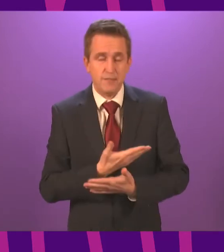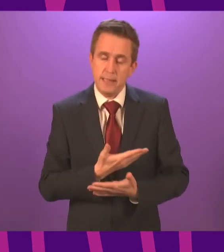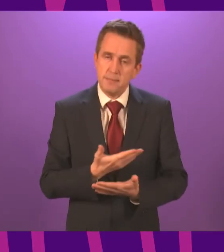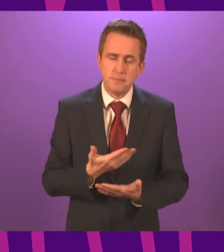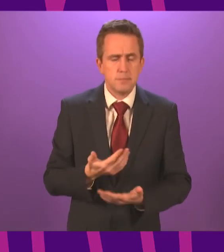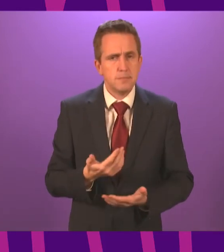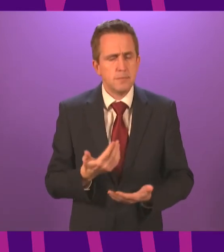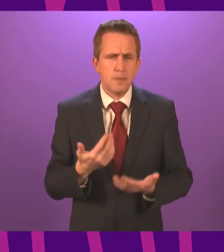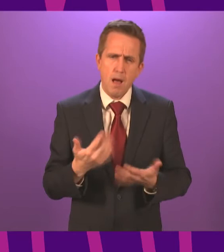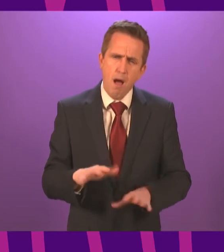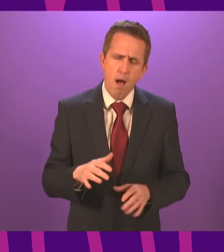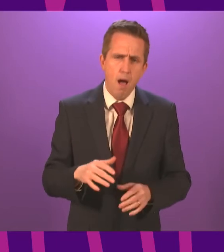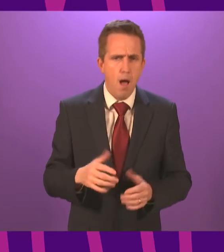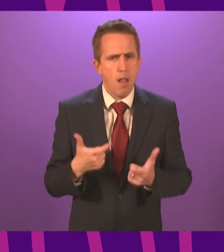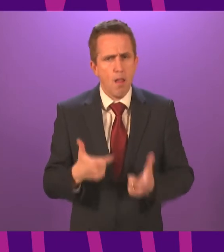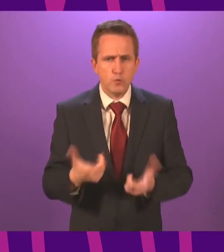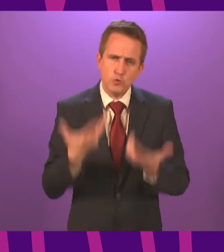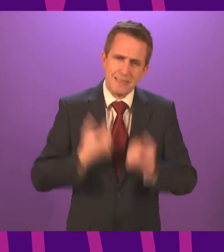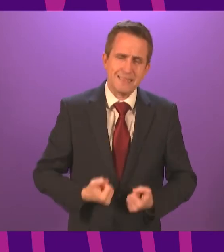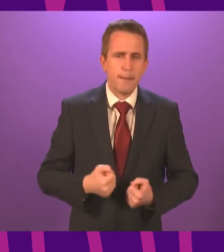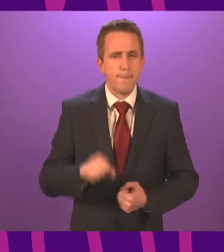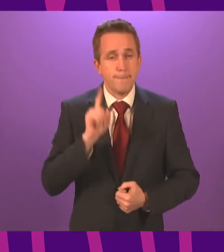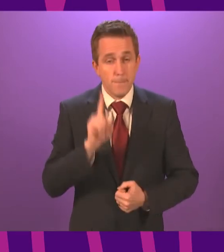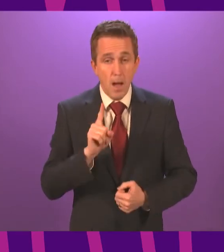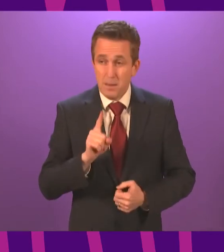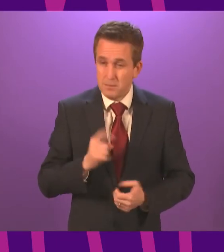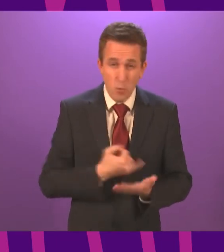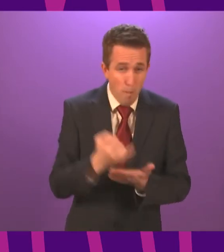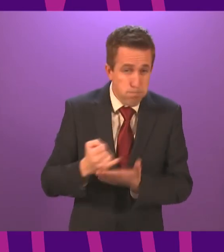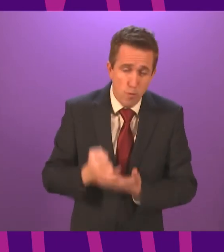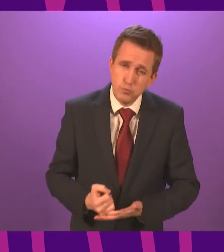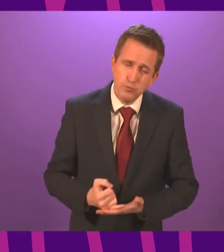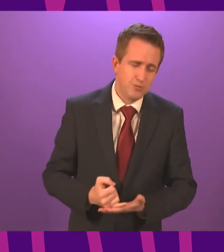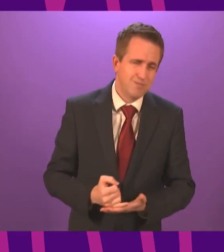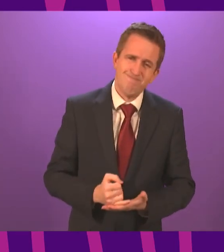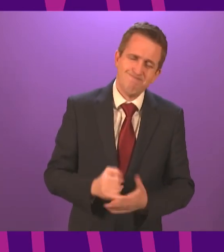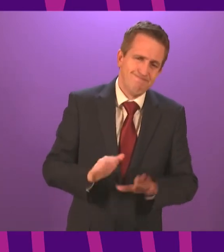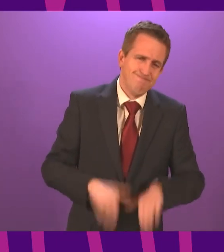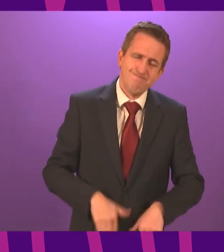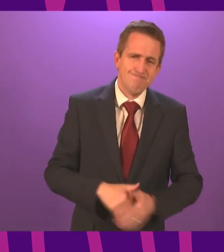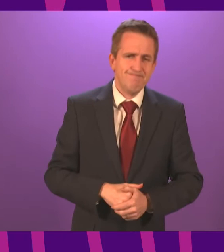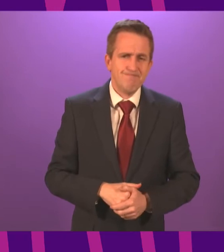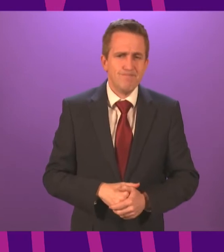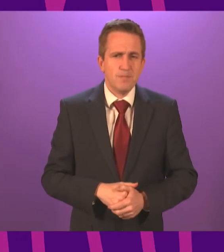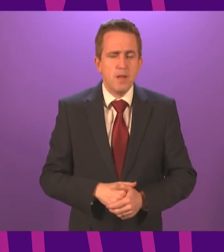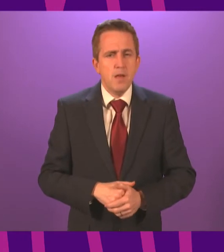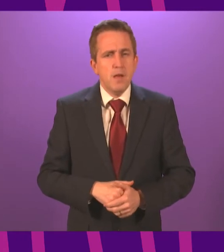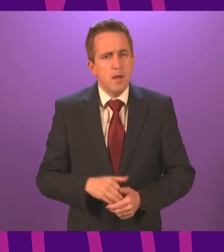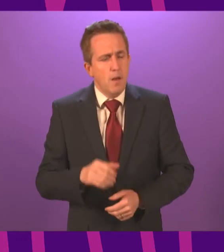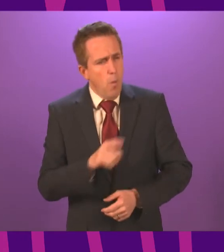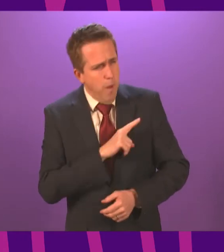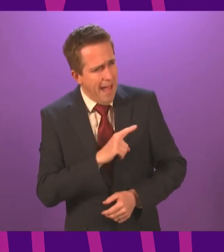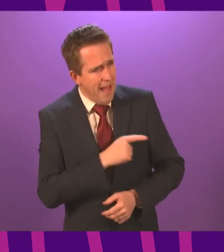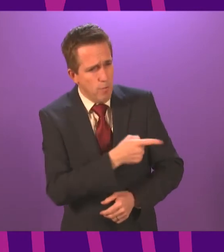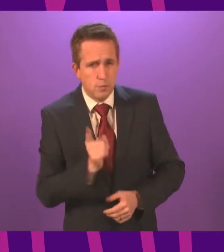to oppose a measure that so many other countries here and further afield are also adopting does raise the question on what basis